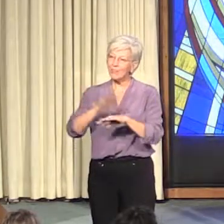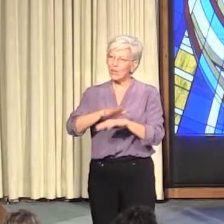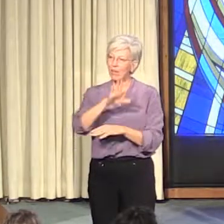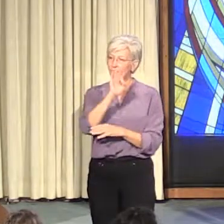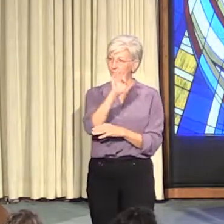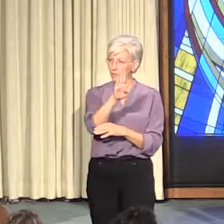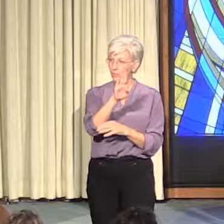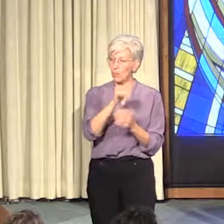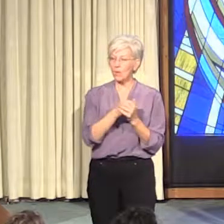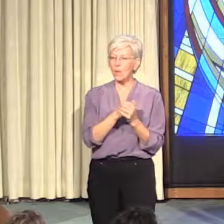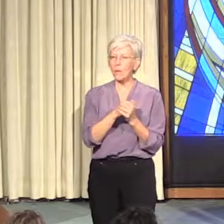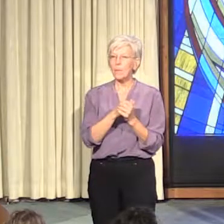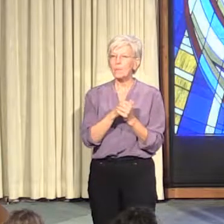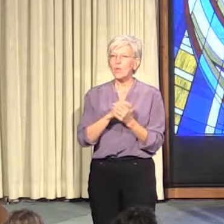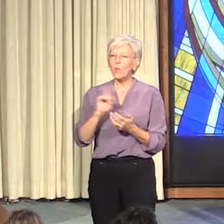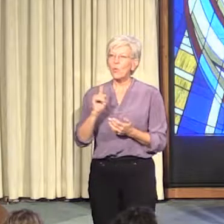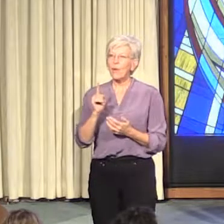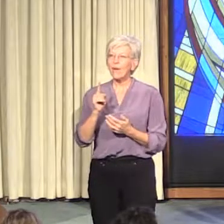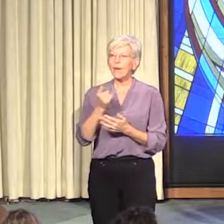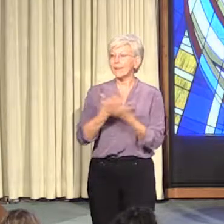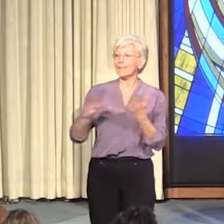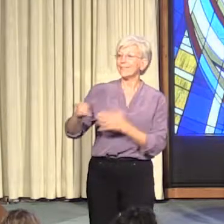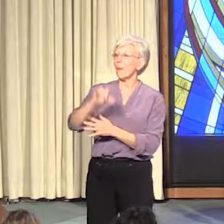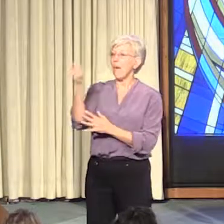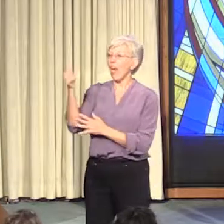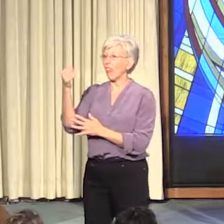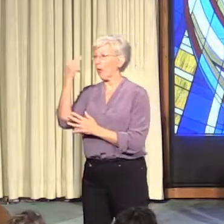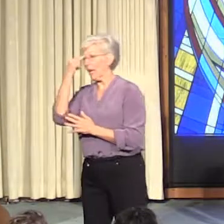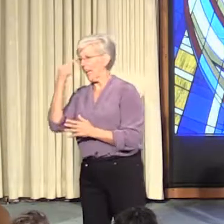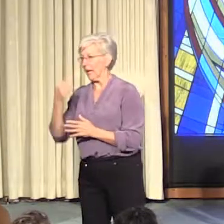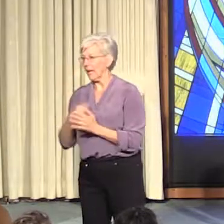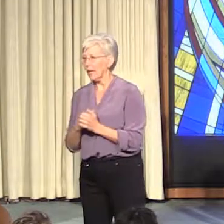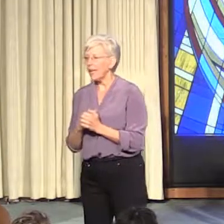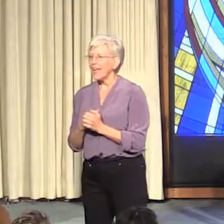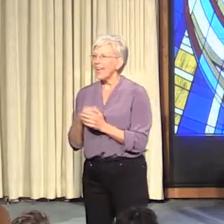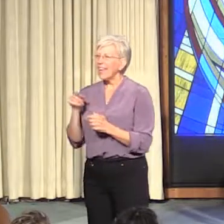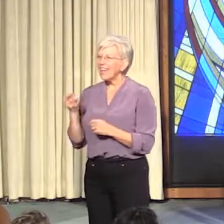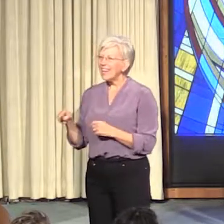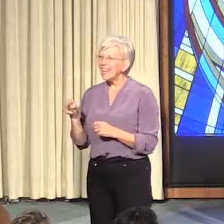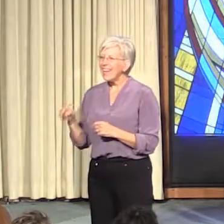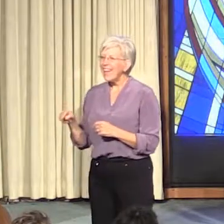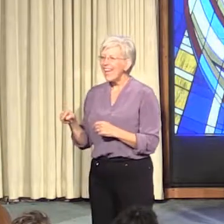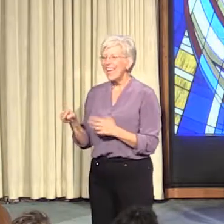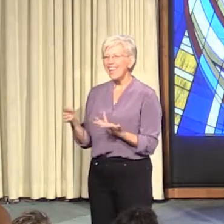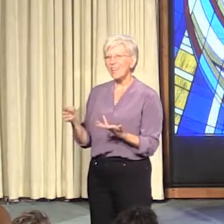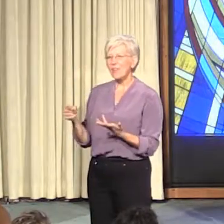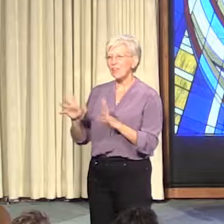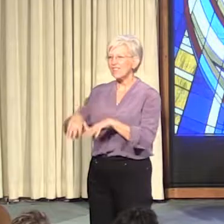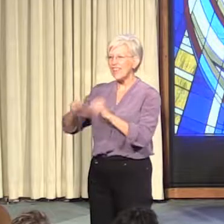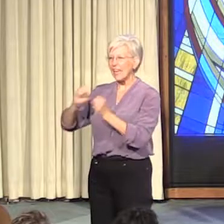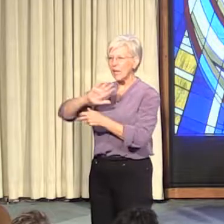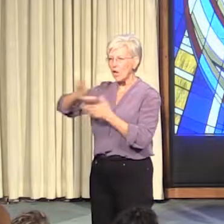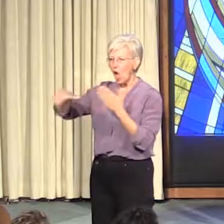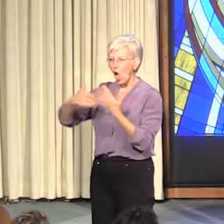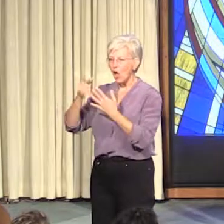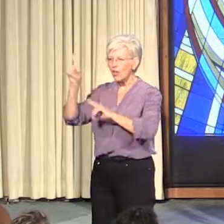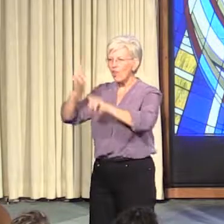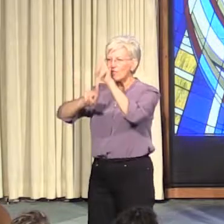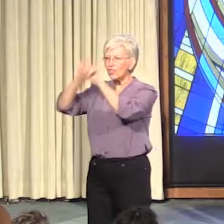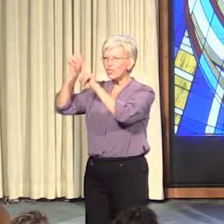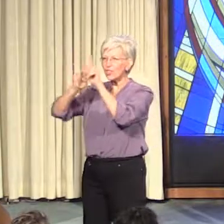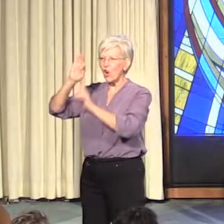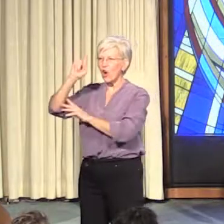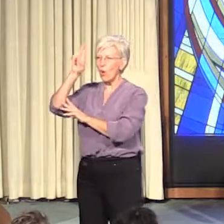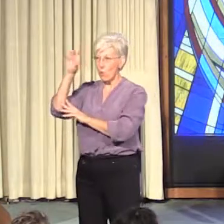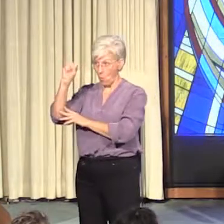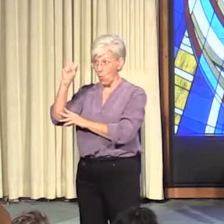Facebook where some other geek had taken all of the Star Wars trailers